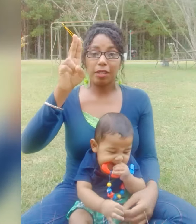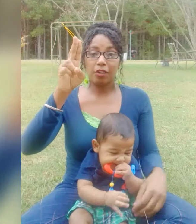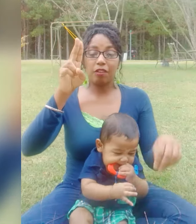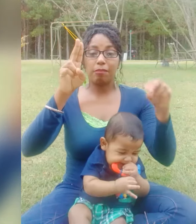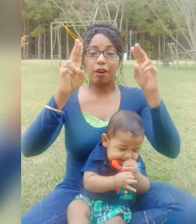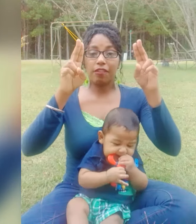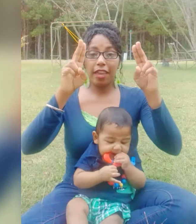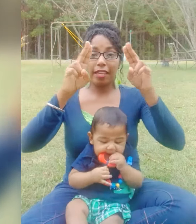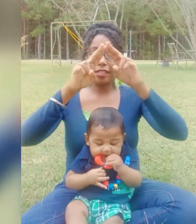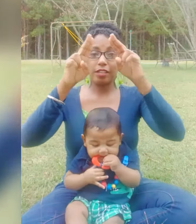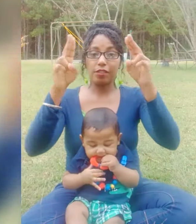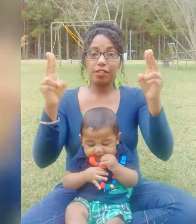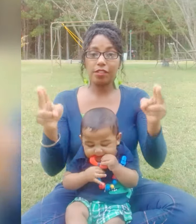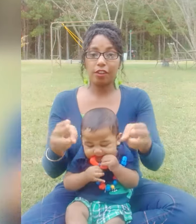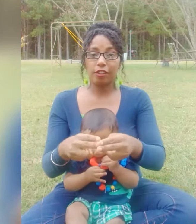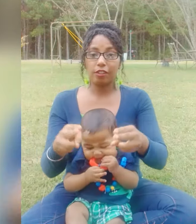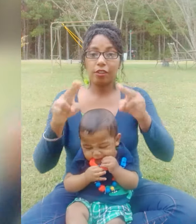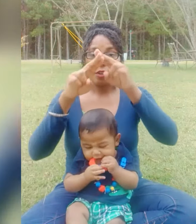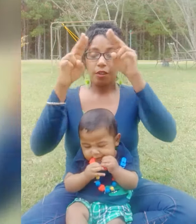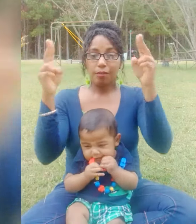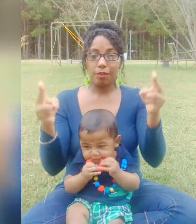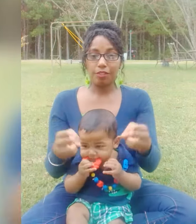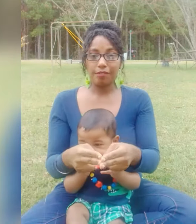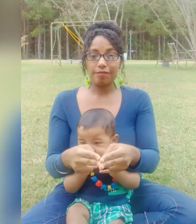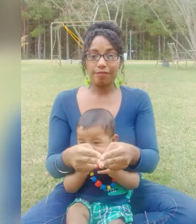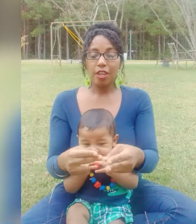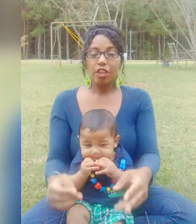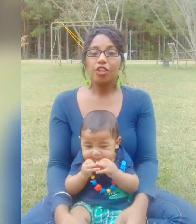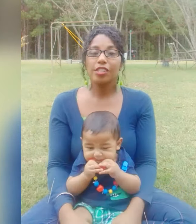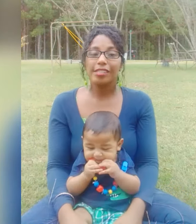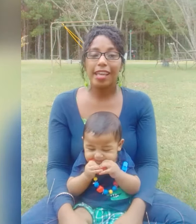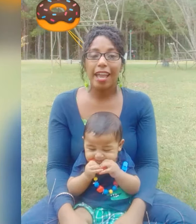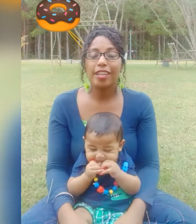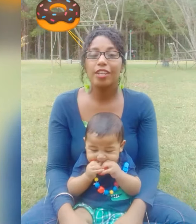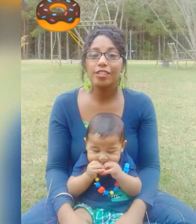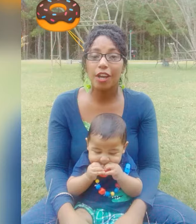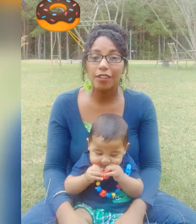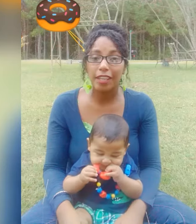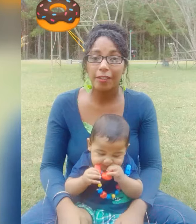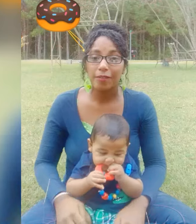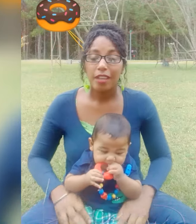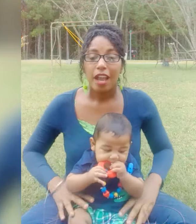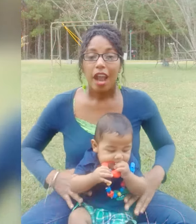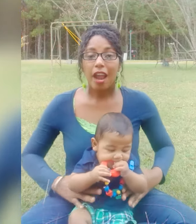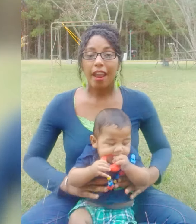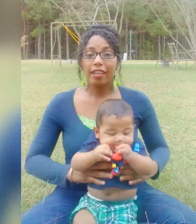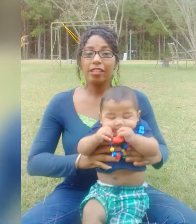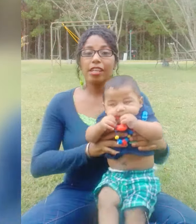middle of both hands and do this circular motion. You just signed donut. Alright, good job.